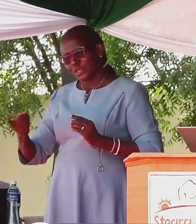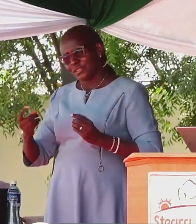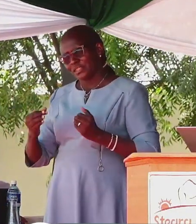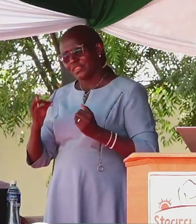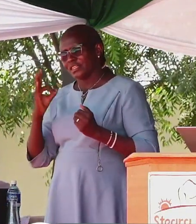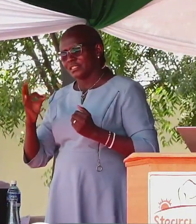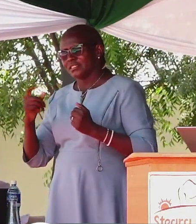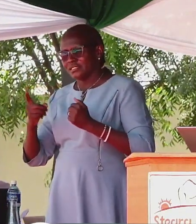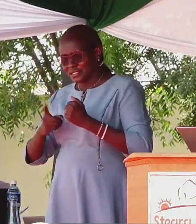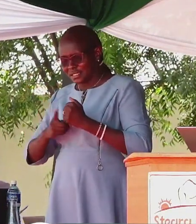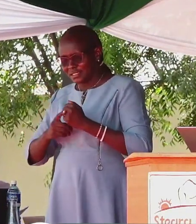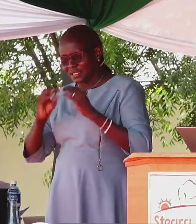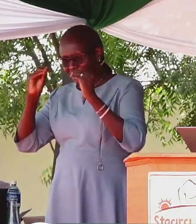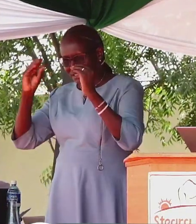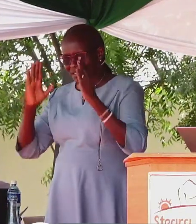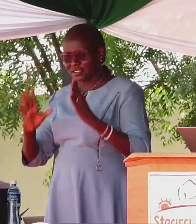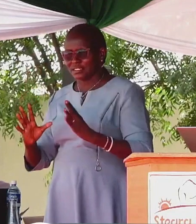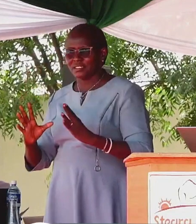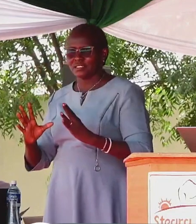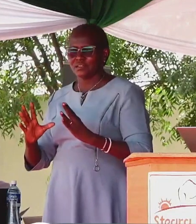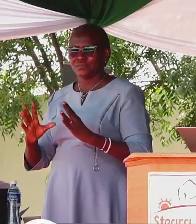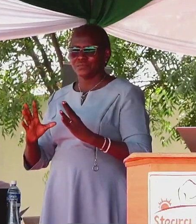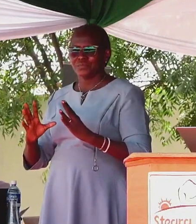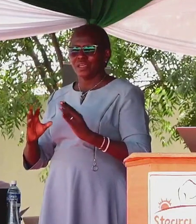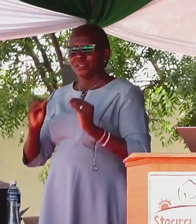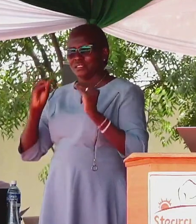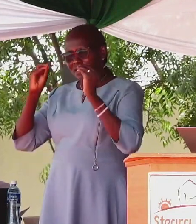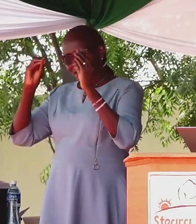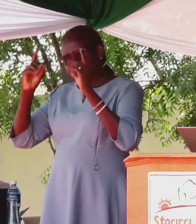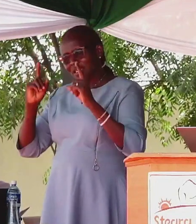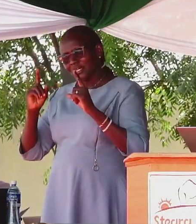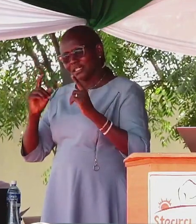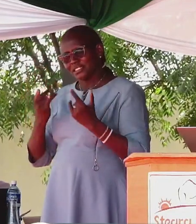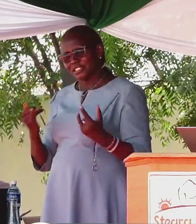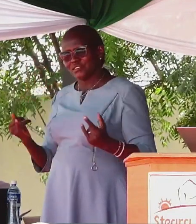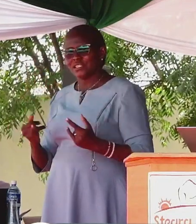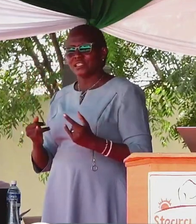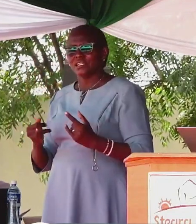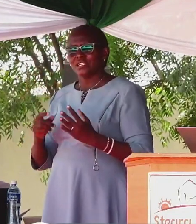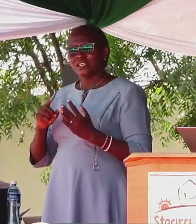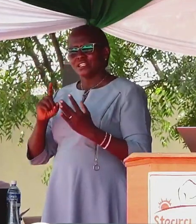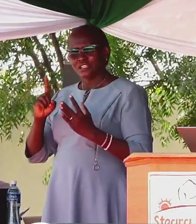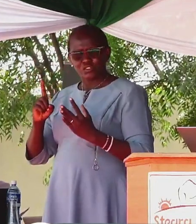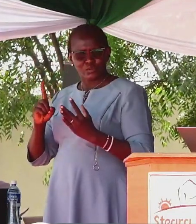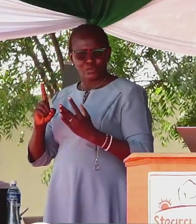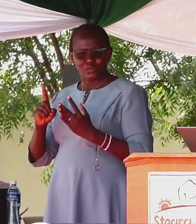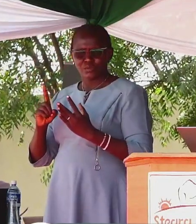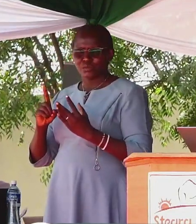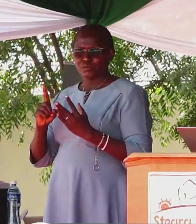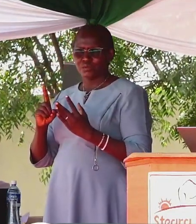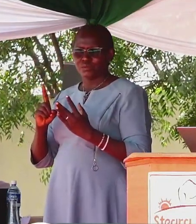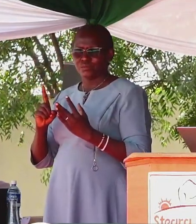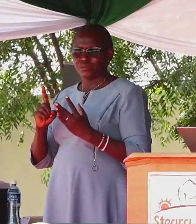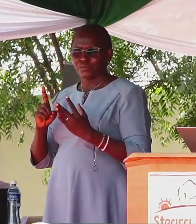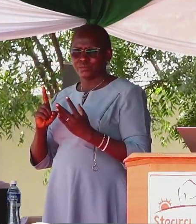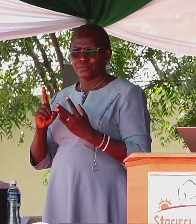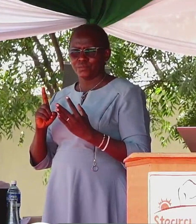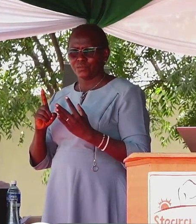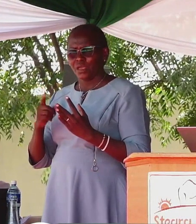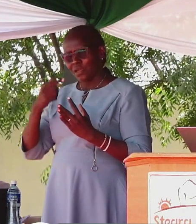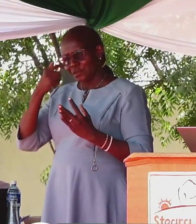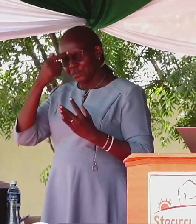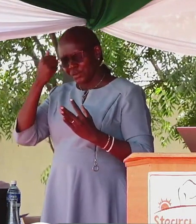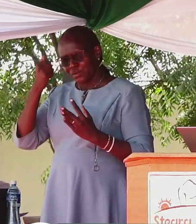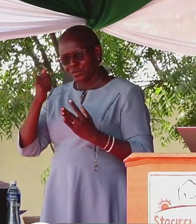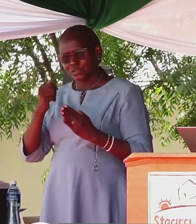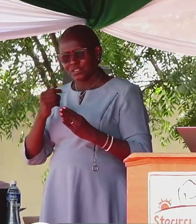1,036 teachers, and this gives us a teacher-pupil ratio of about 1 to 27, which is actually good for us because it's